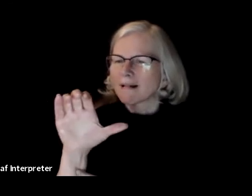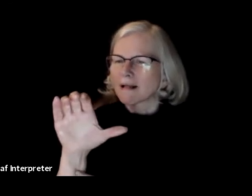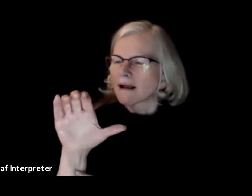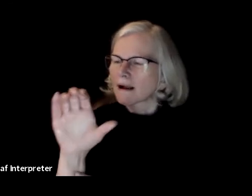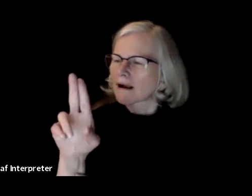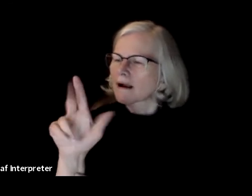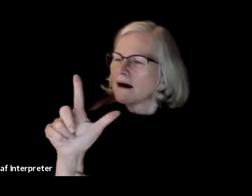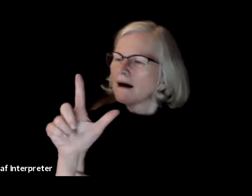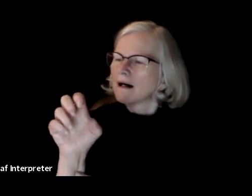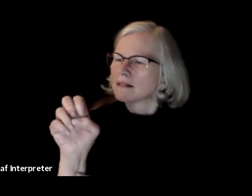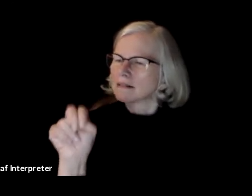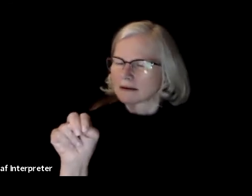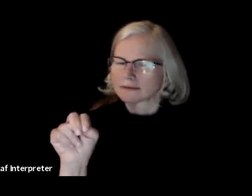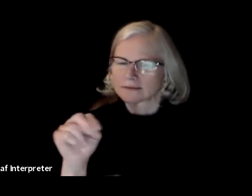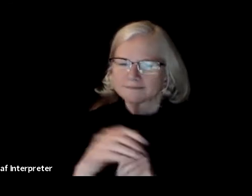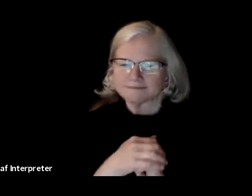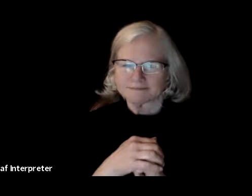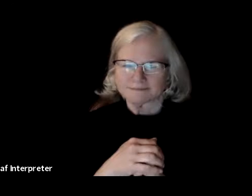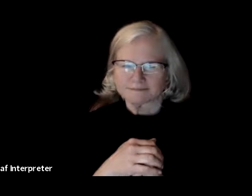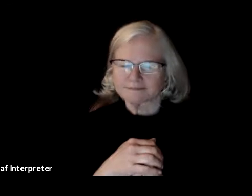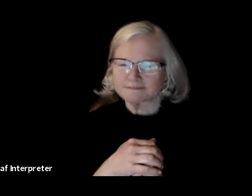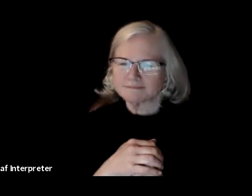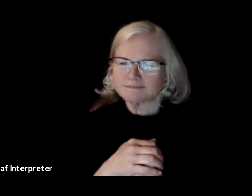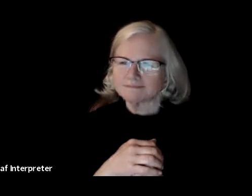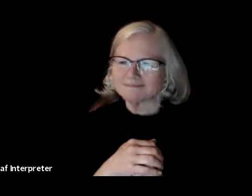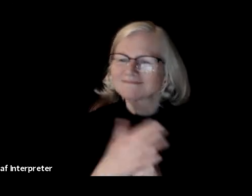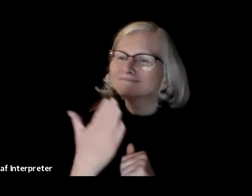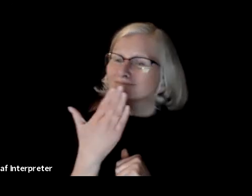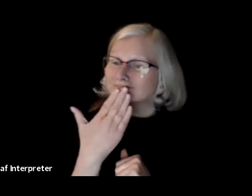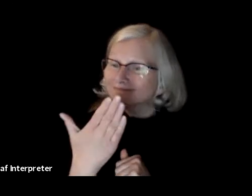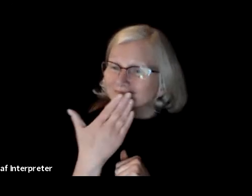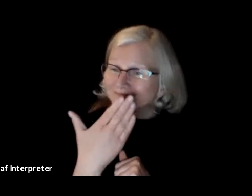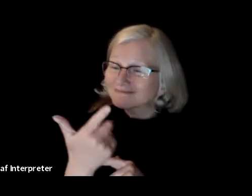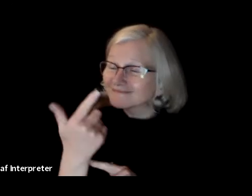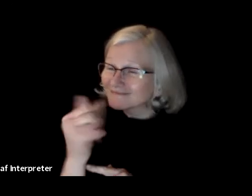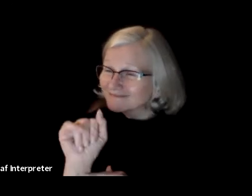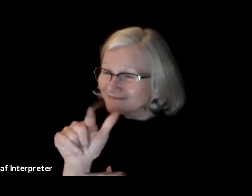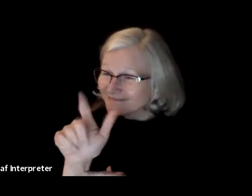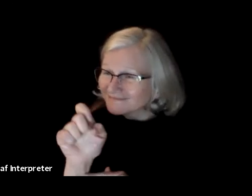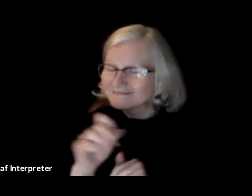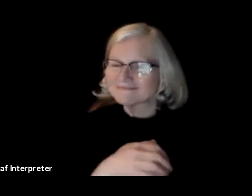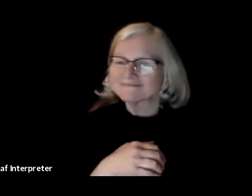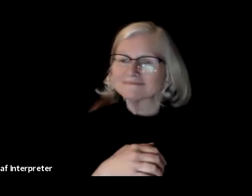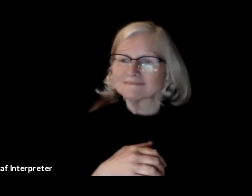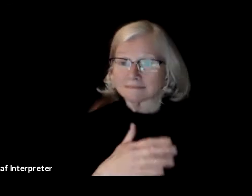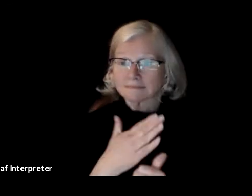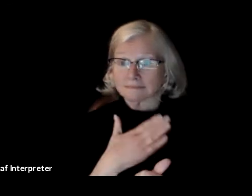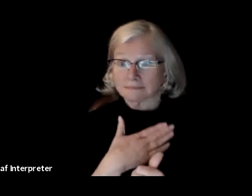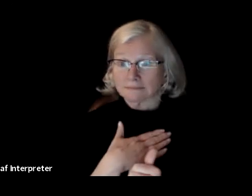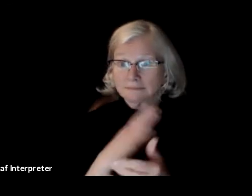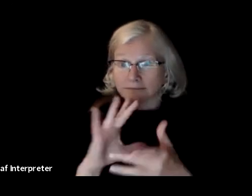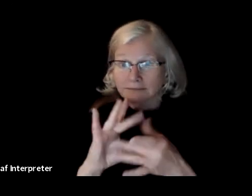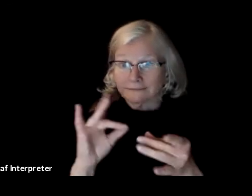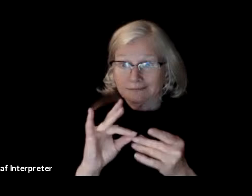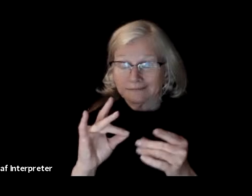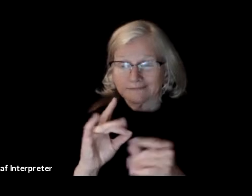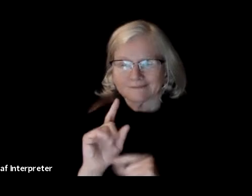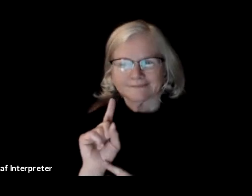Thanks, Gail. And many of my comments are just reinforcing the comments that the prior speakers